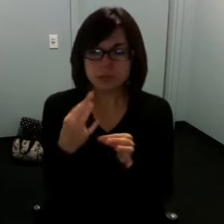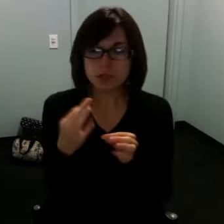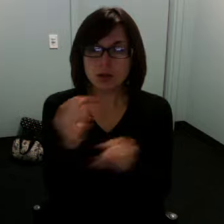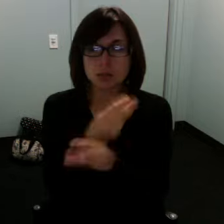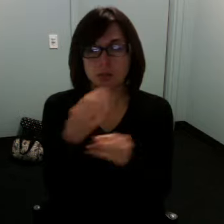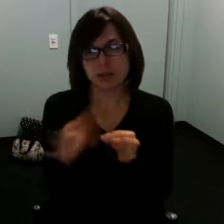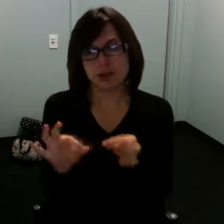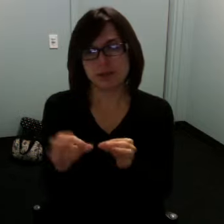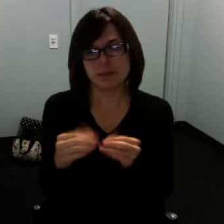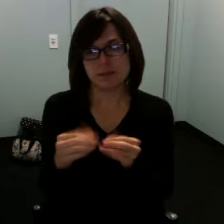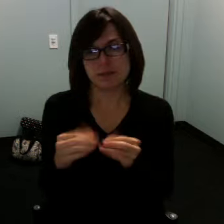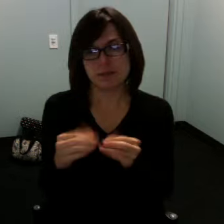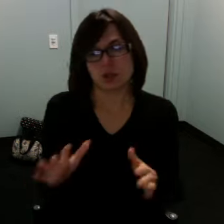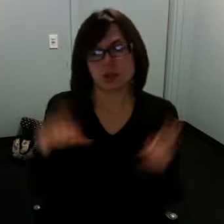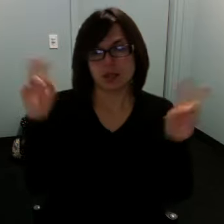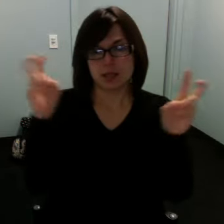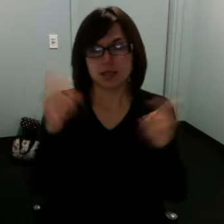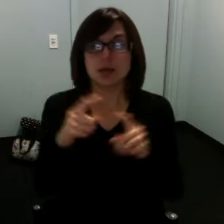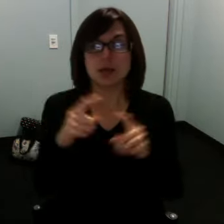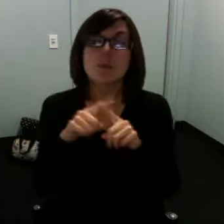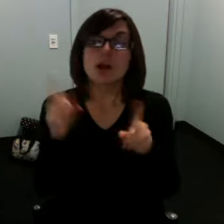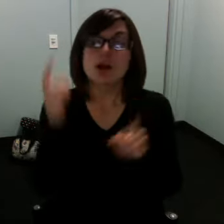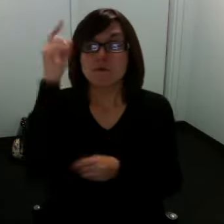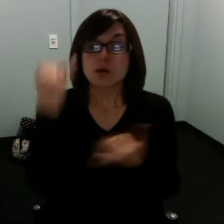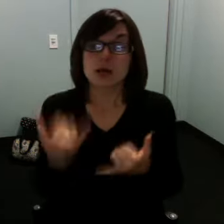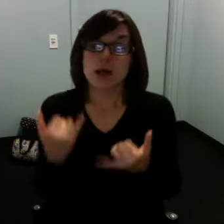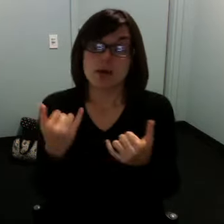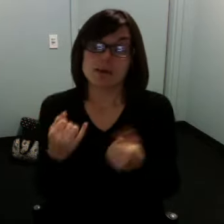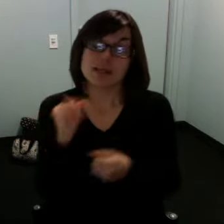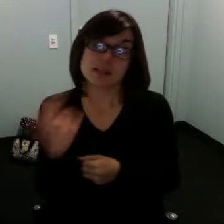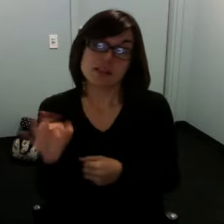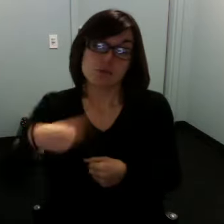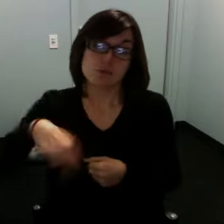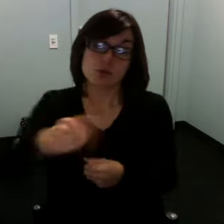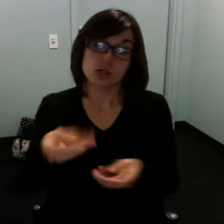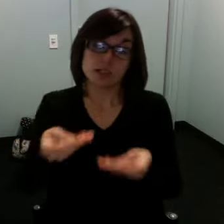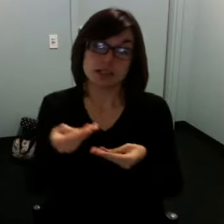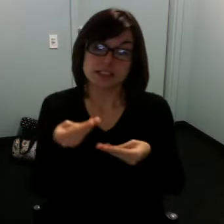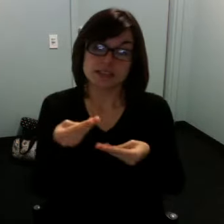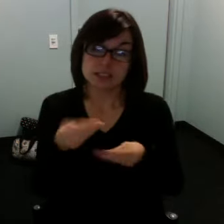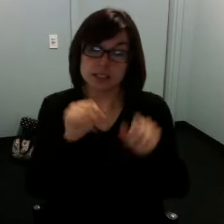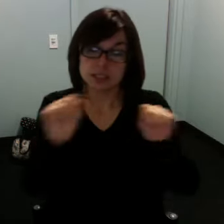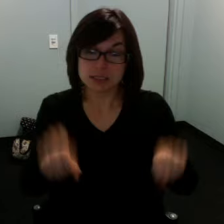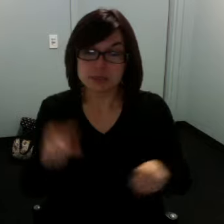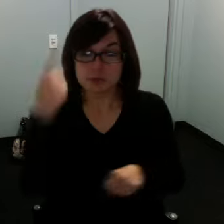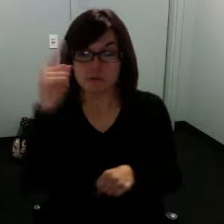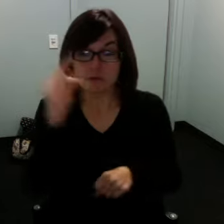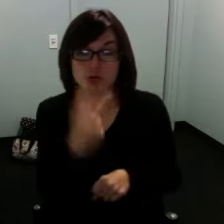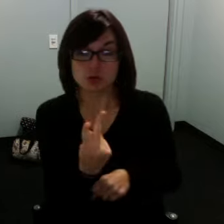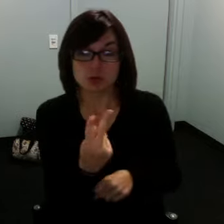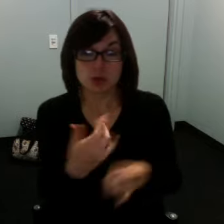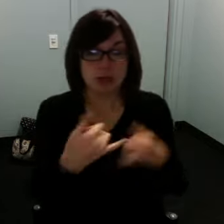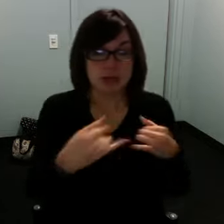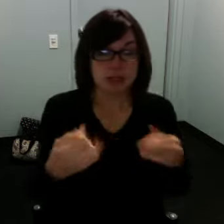should ask is this. If we're given a system of just two linear equations, how would we find the